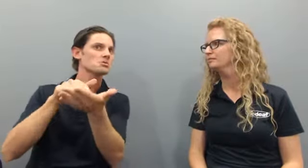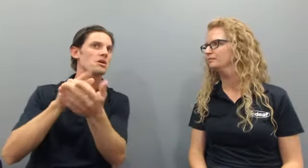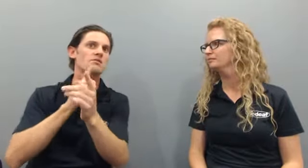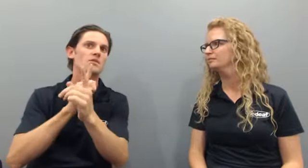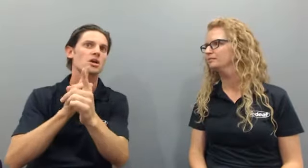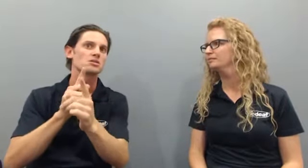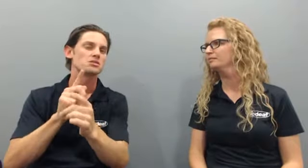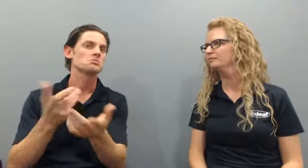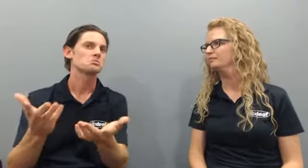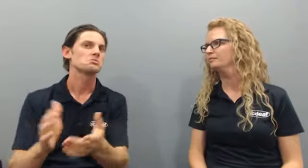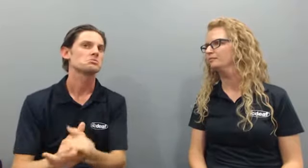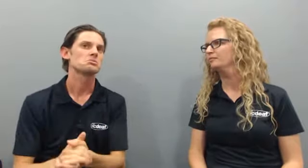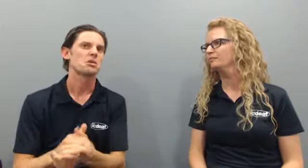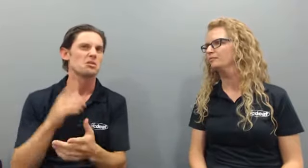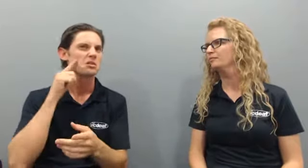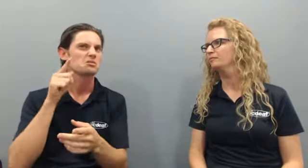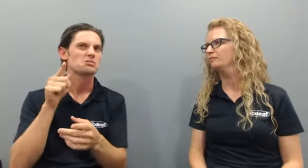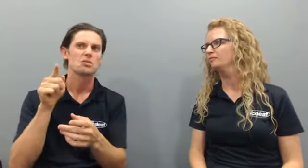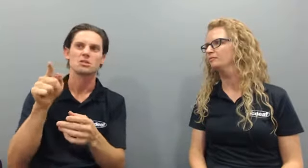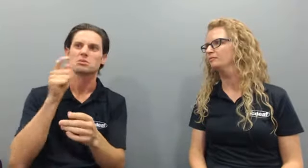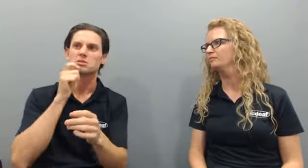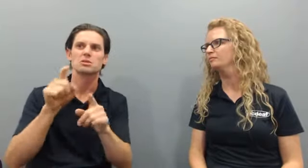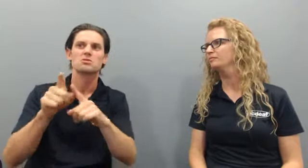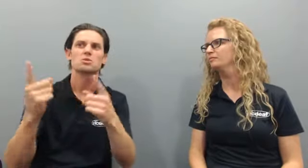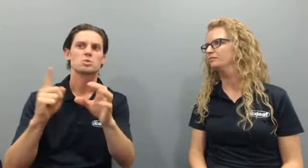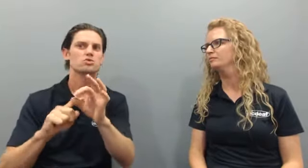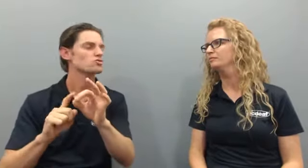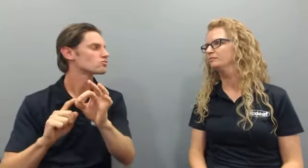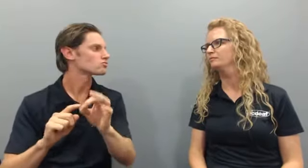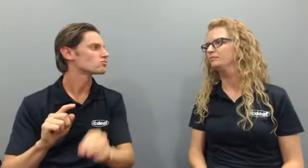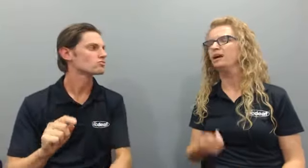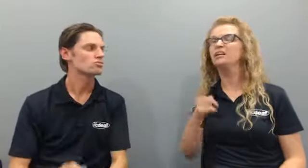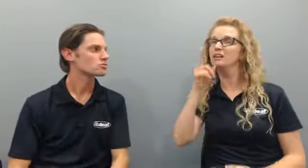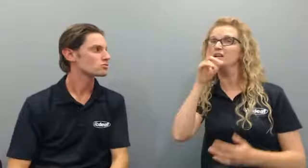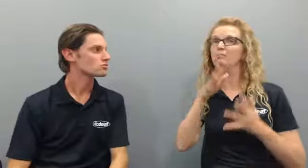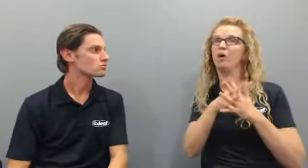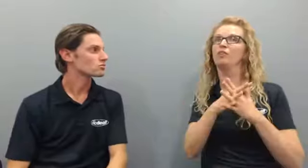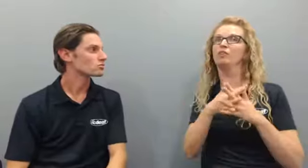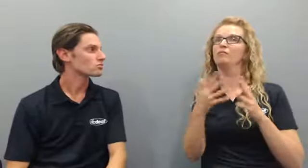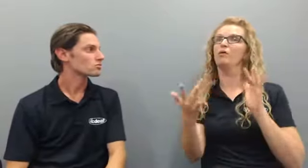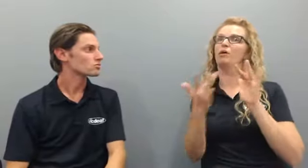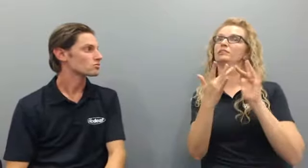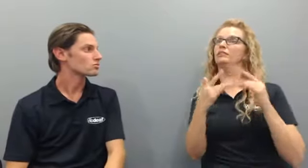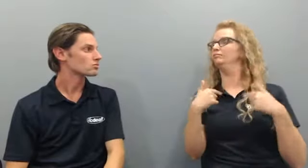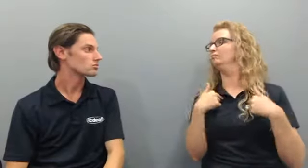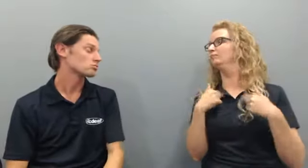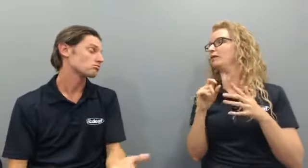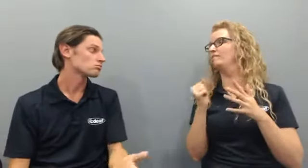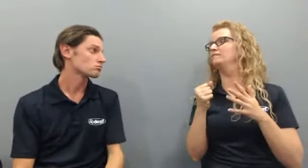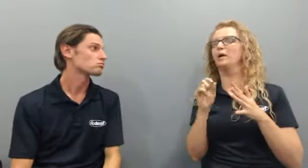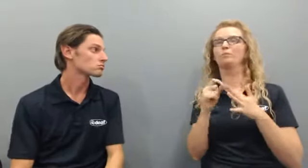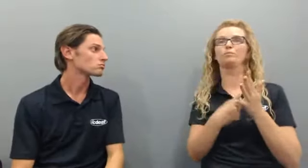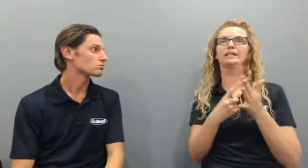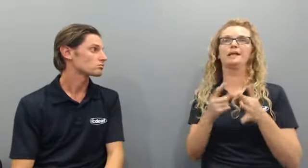a further conversation with you offline. I think this question isn't relevant for tonight, but it is worthwhile getting in contact